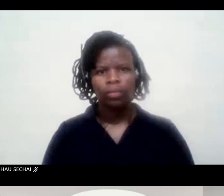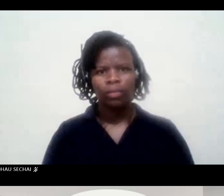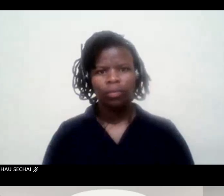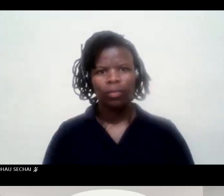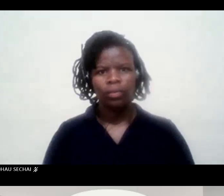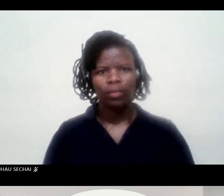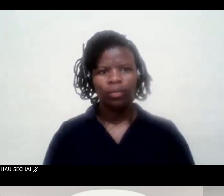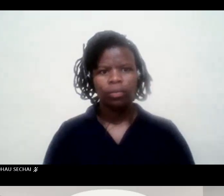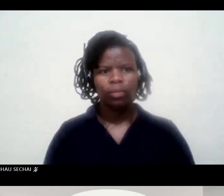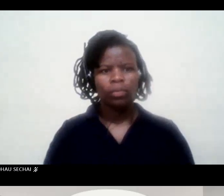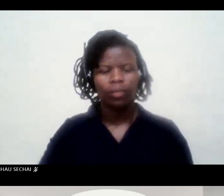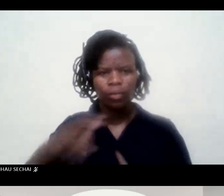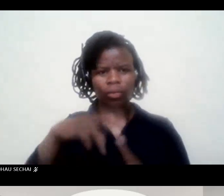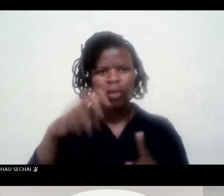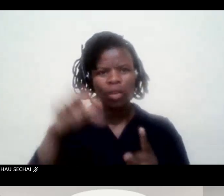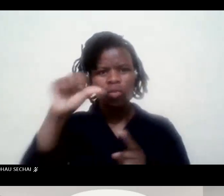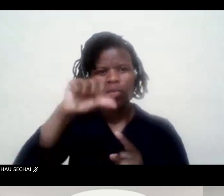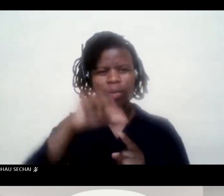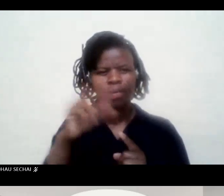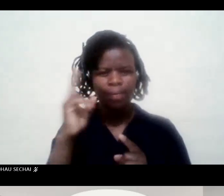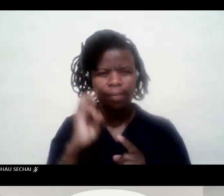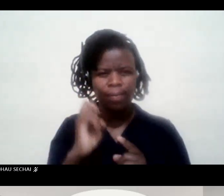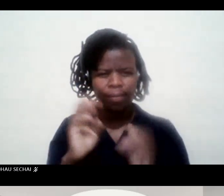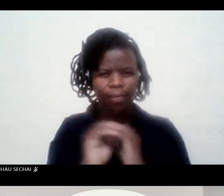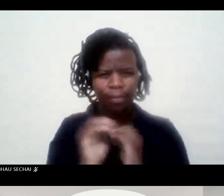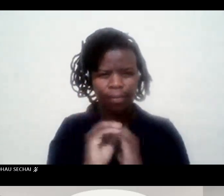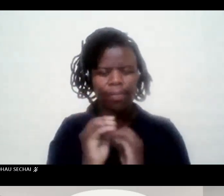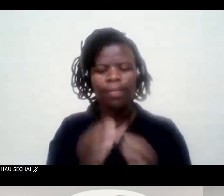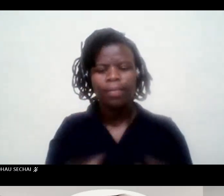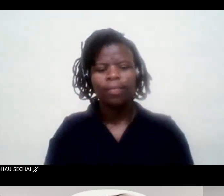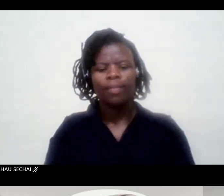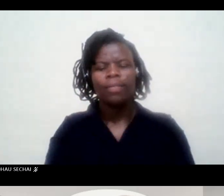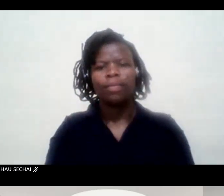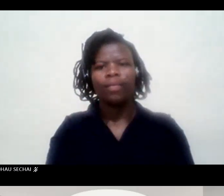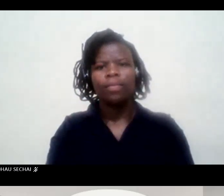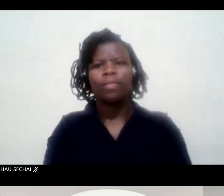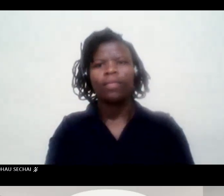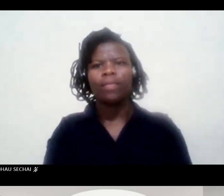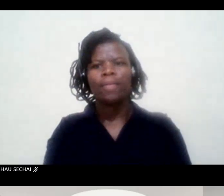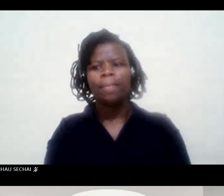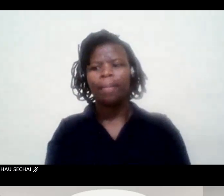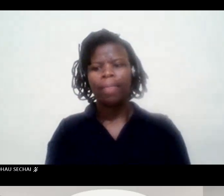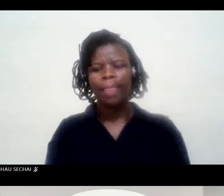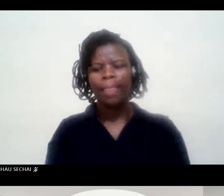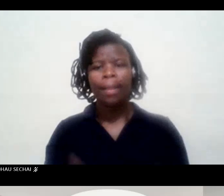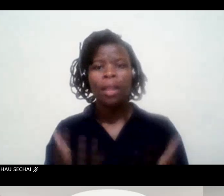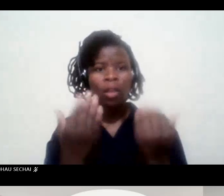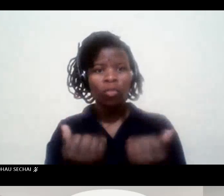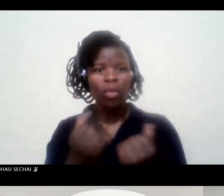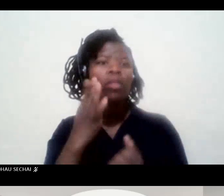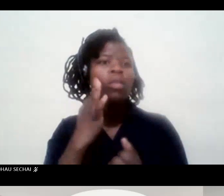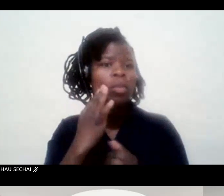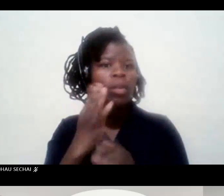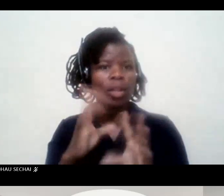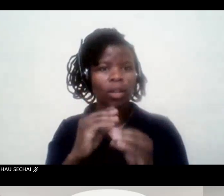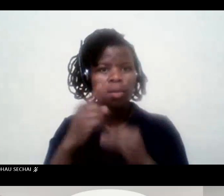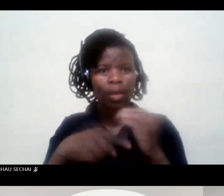Do you agree with his views? Cedric already hinted at it when he was talking about the comment he made